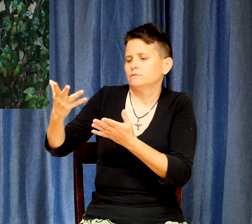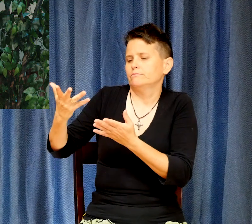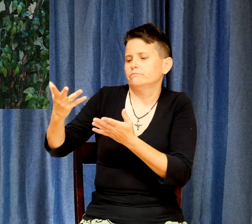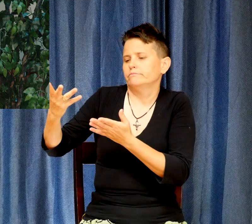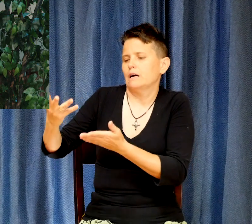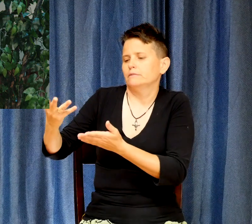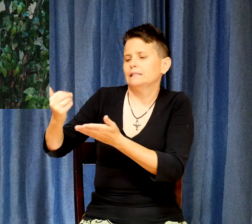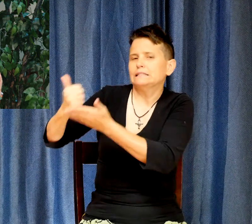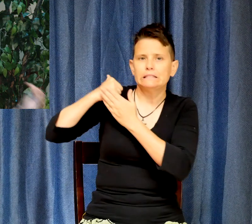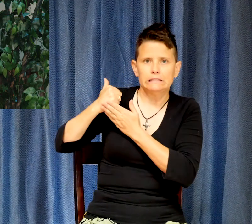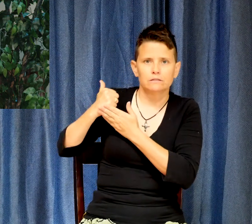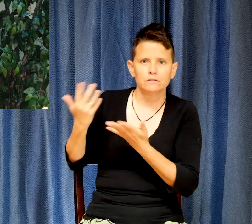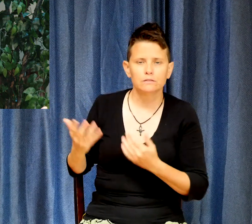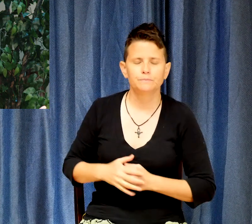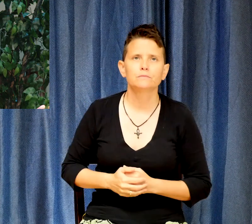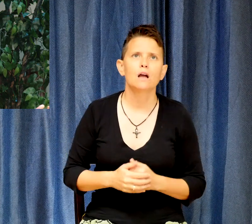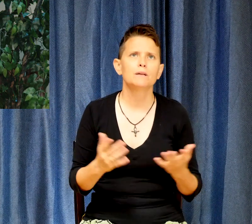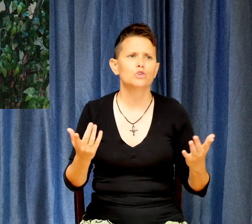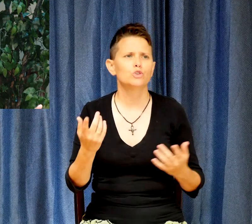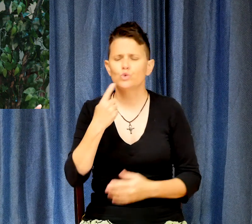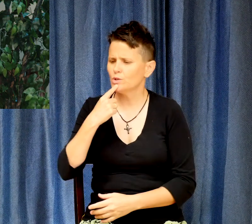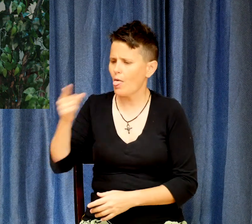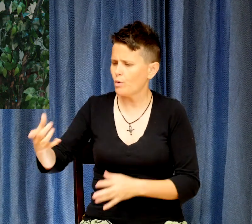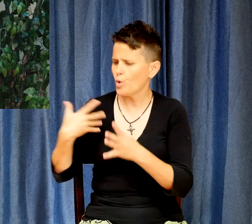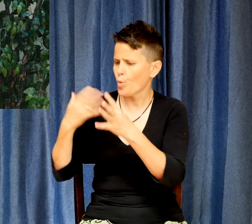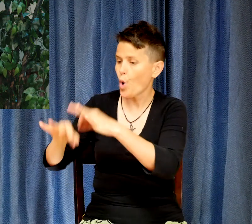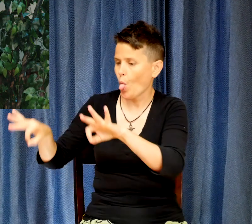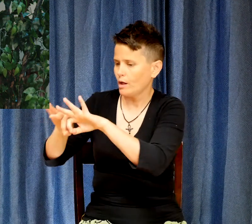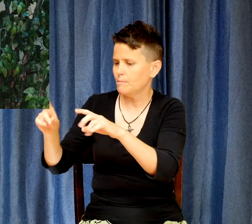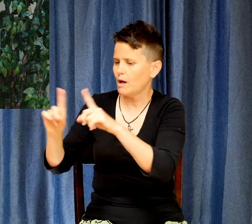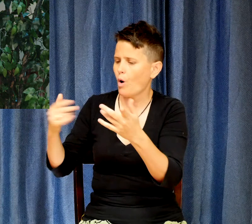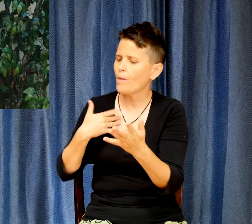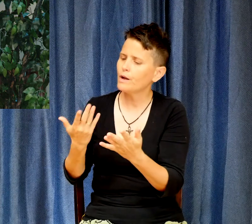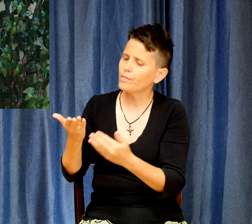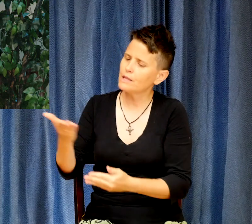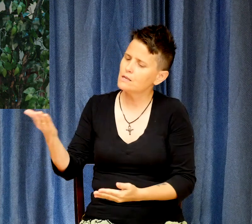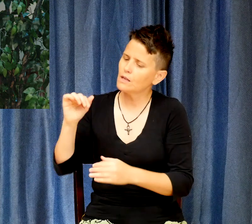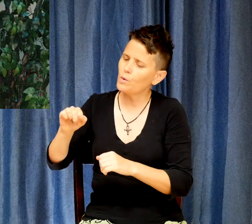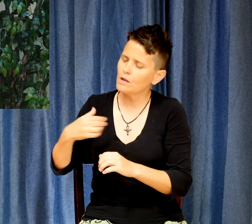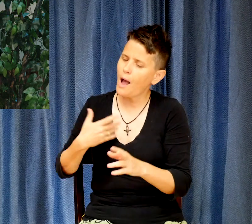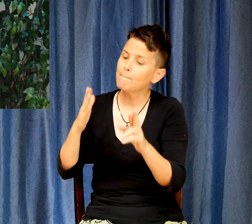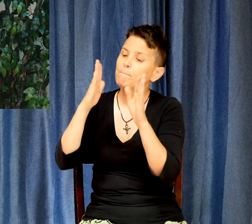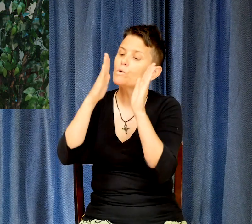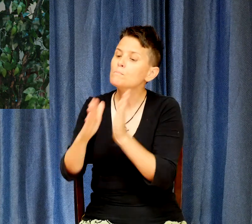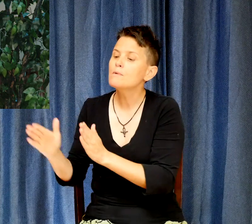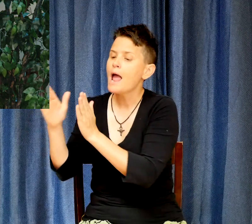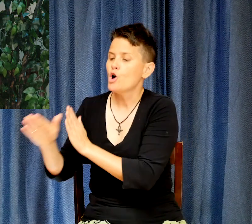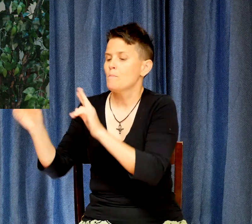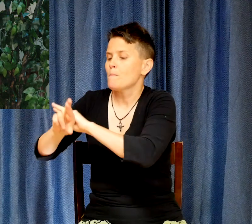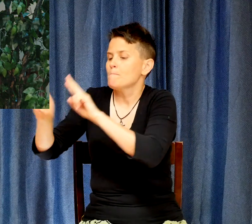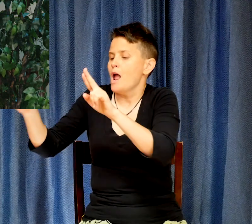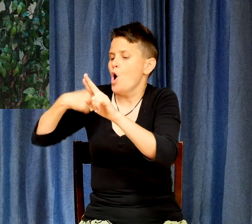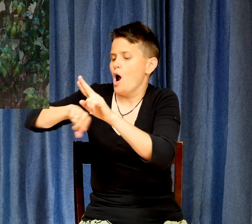any? You've said we're worthy, right? But are there things that we can do to prepare ourselves to receive